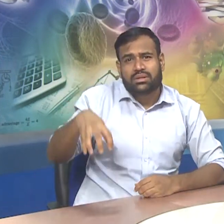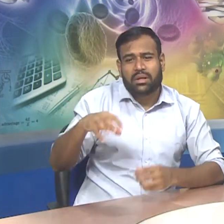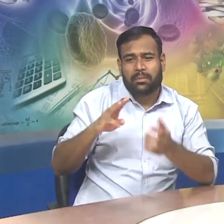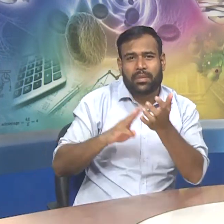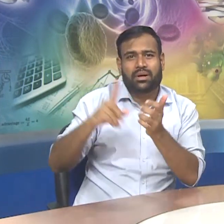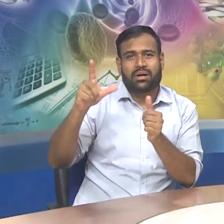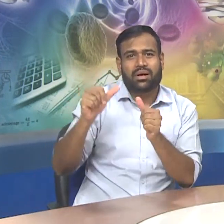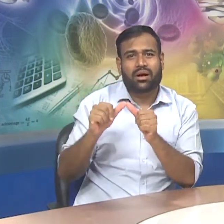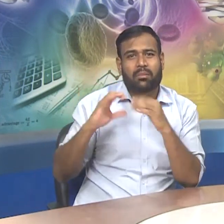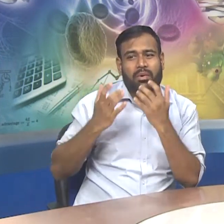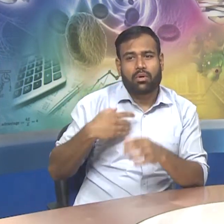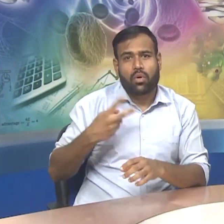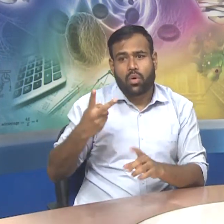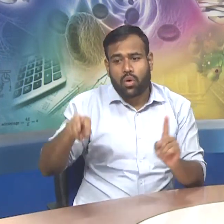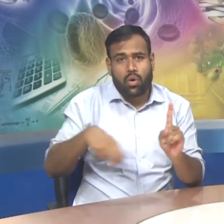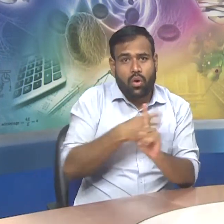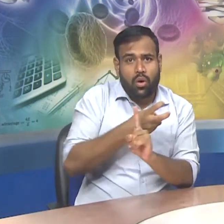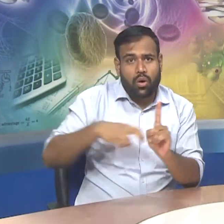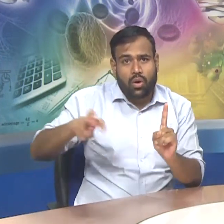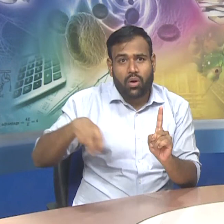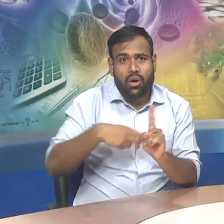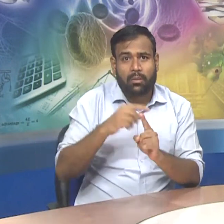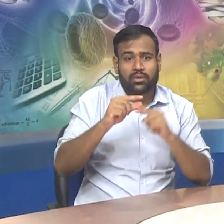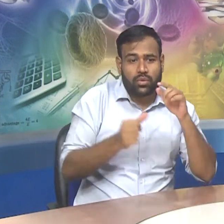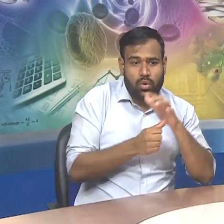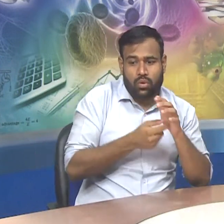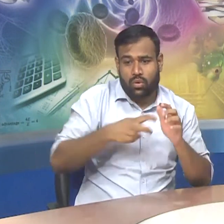member of the parliament or of the state legislature.